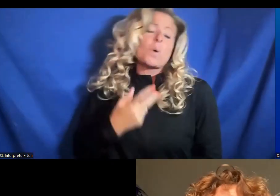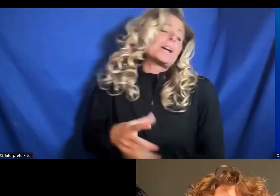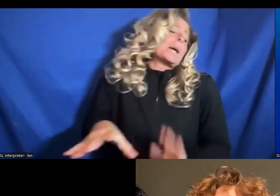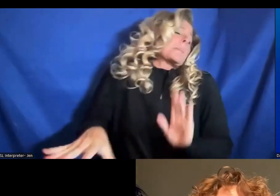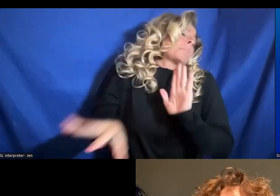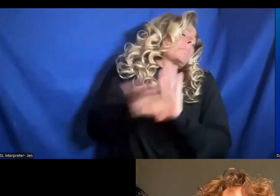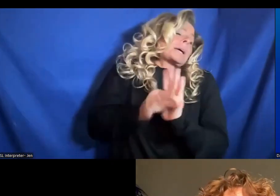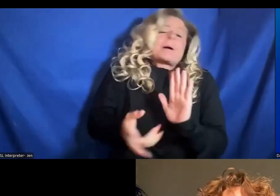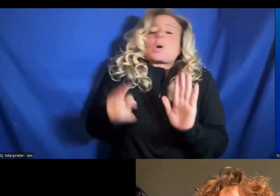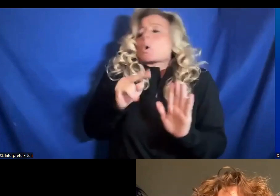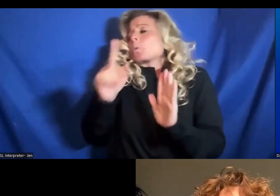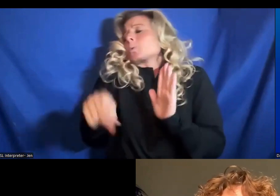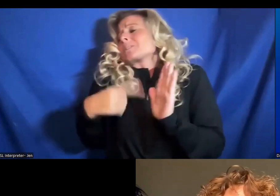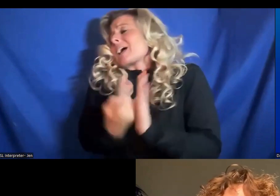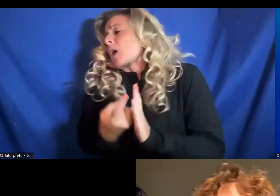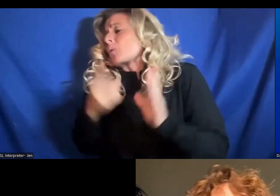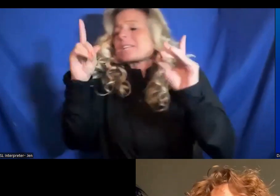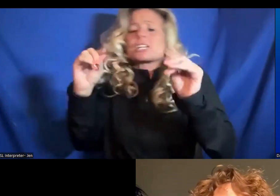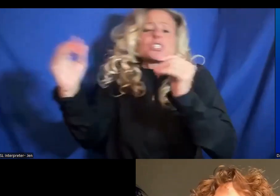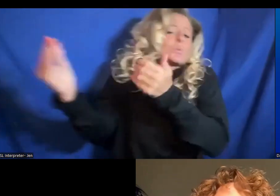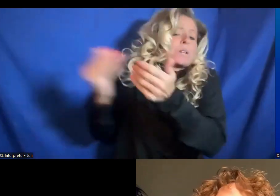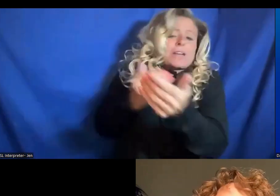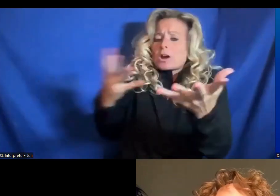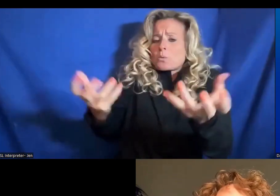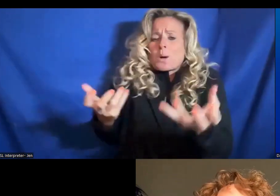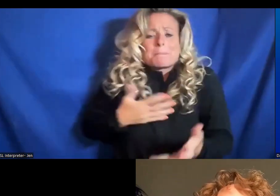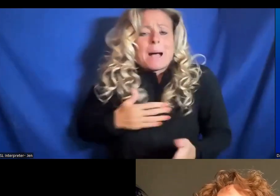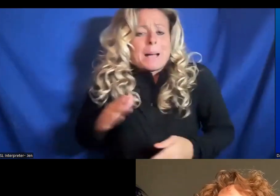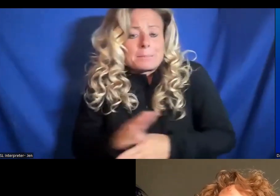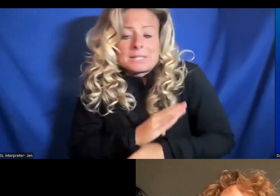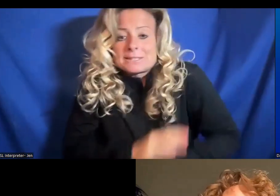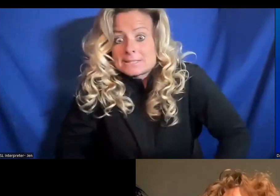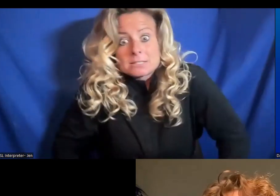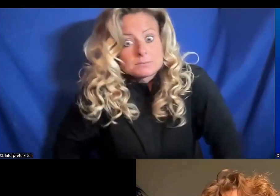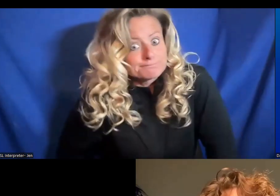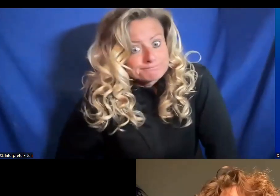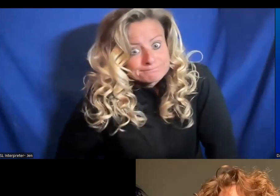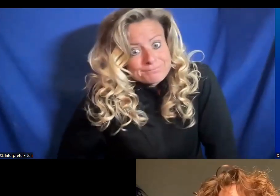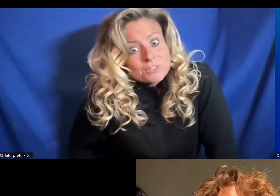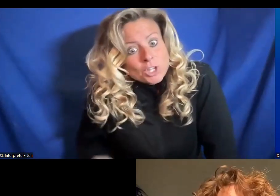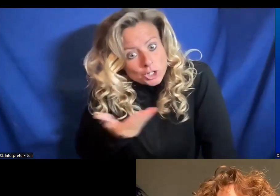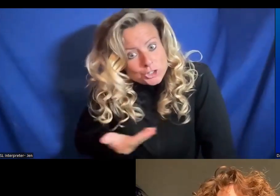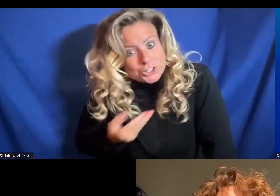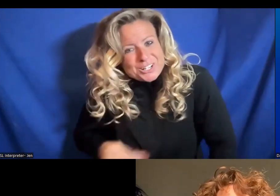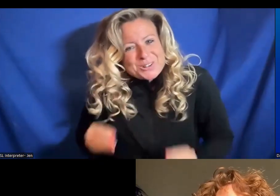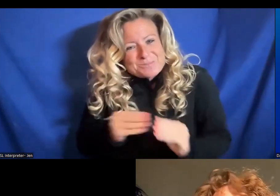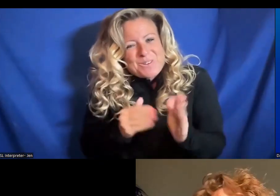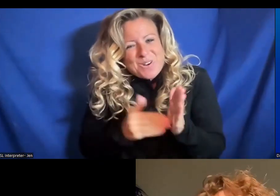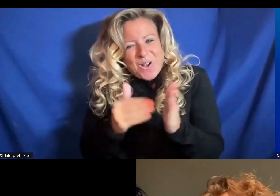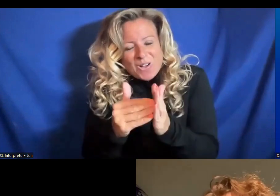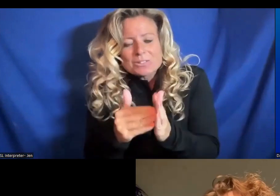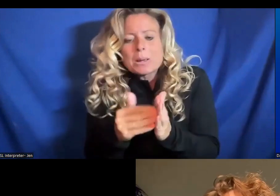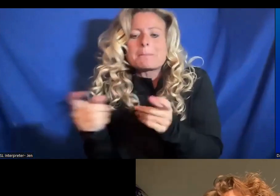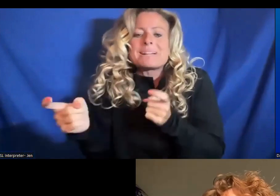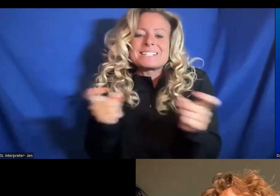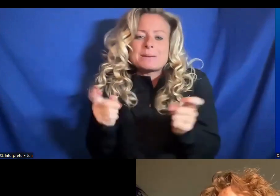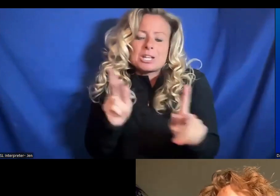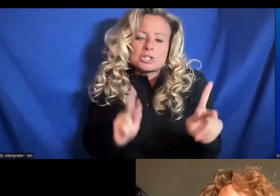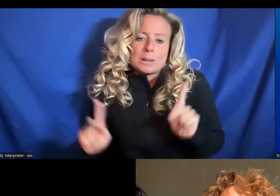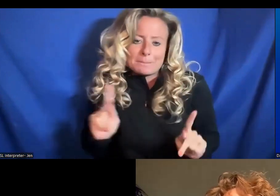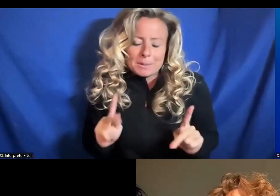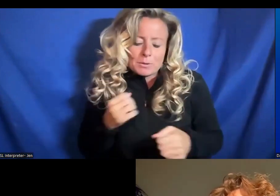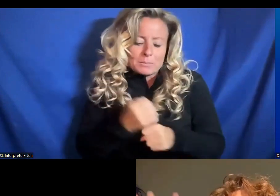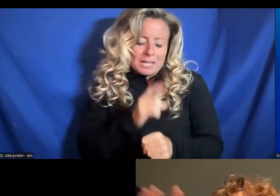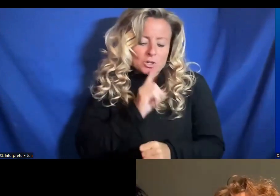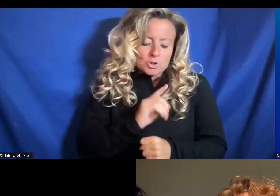hours and I can do whatever I want. It's my business. You're here a lot more, but it's managing people. It's making sure